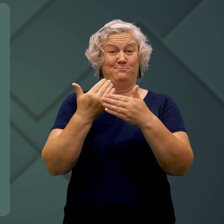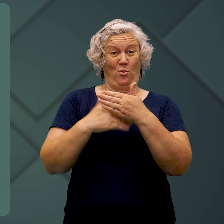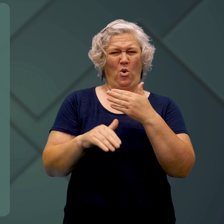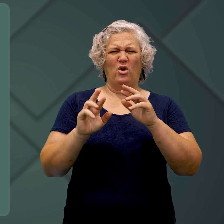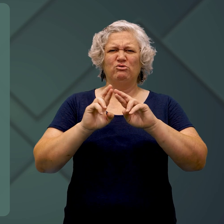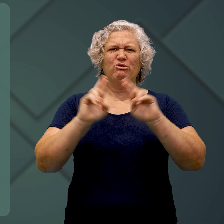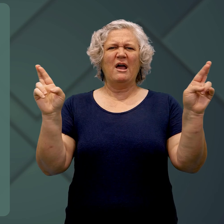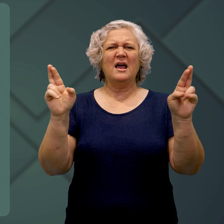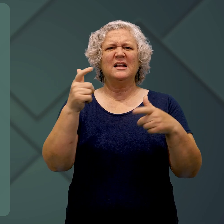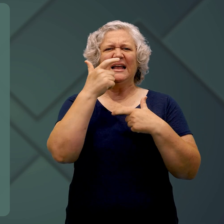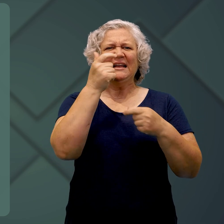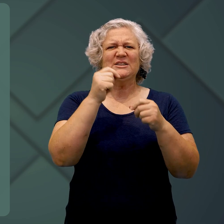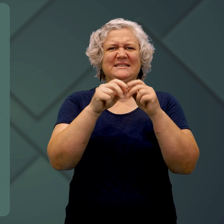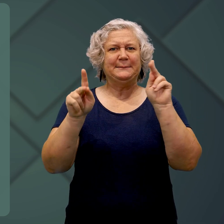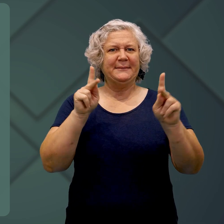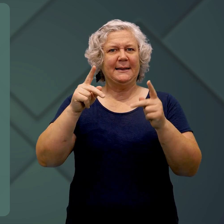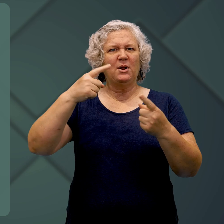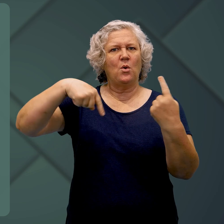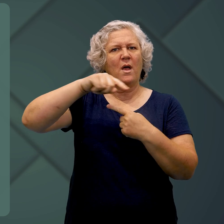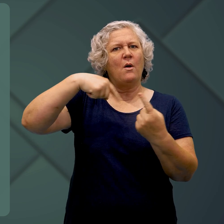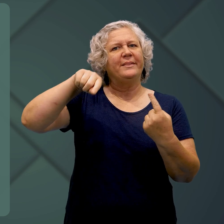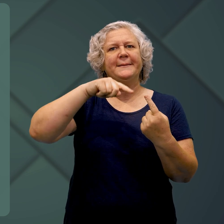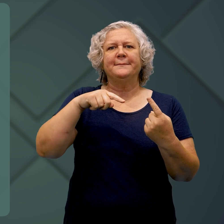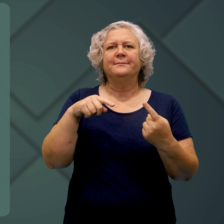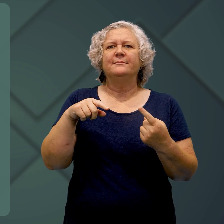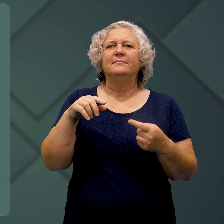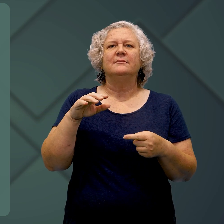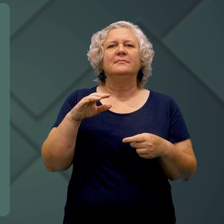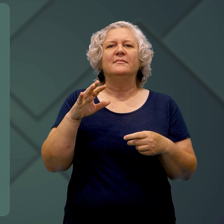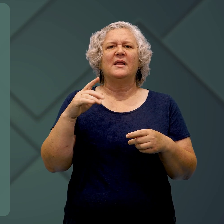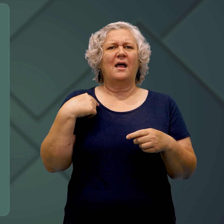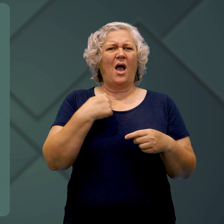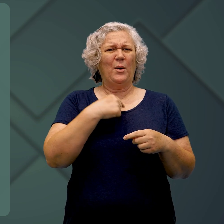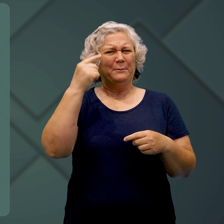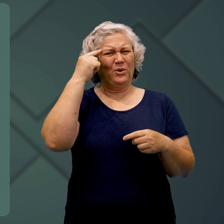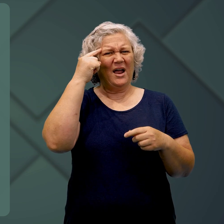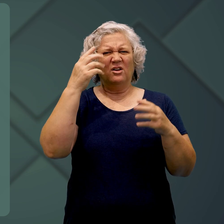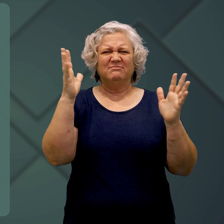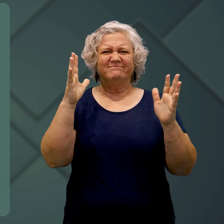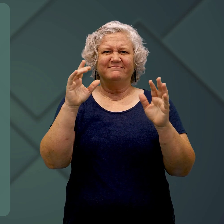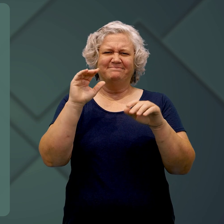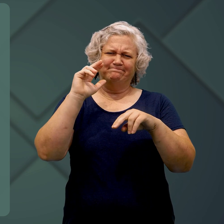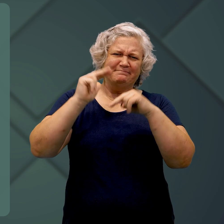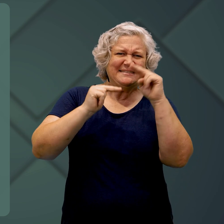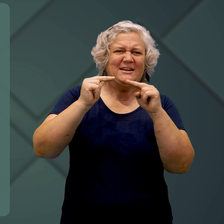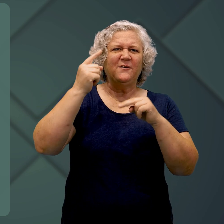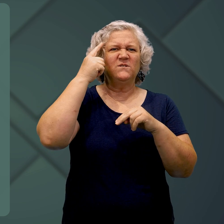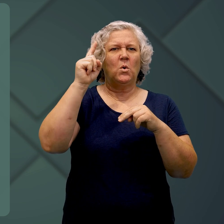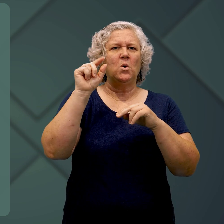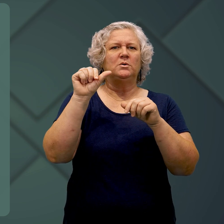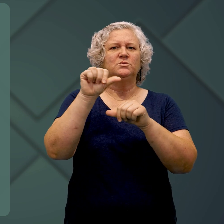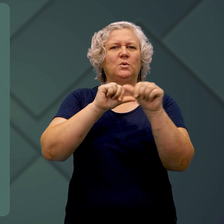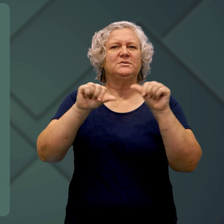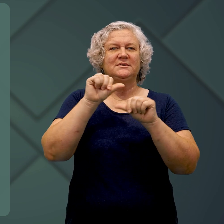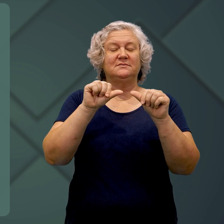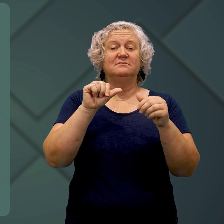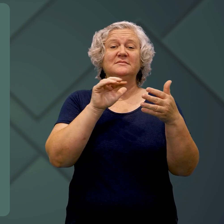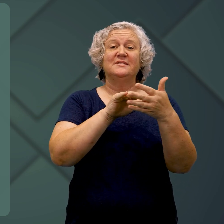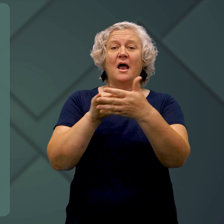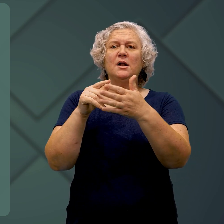"Babies are born already interested in the people around them. Our brains are built for socialization."